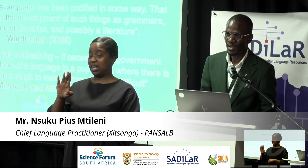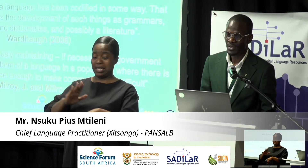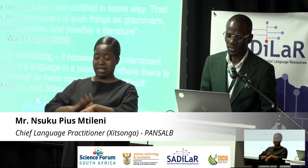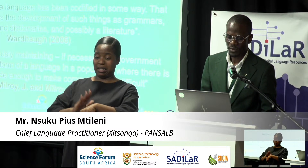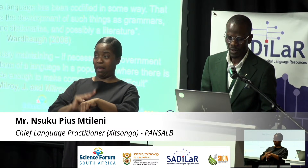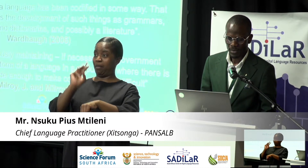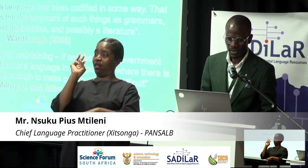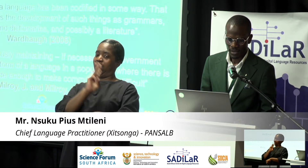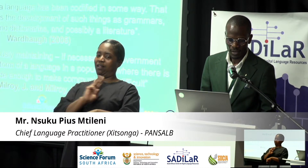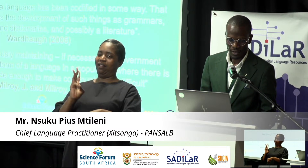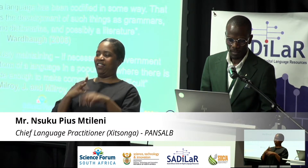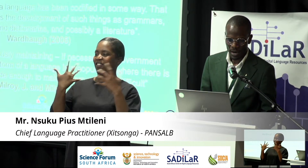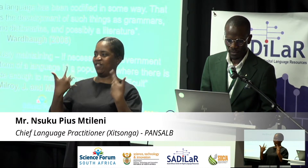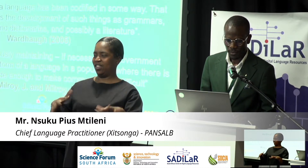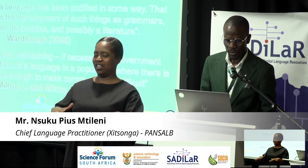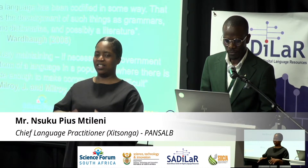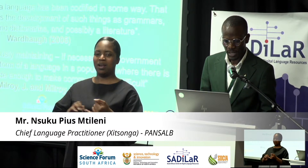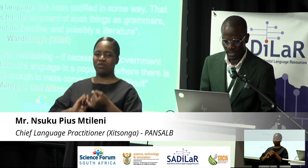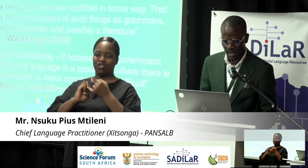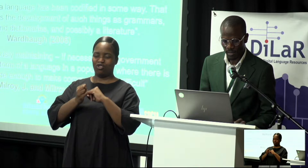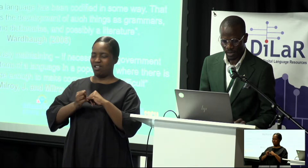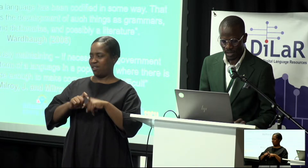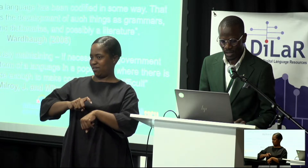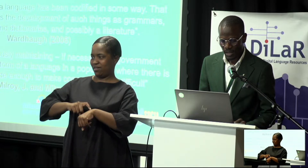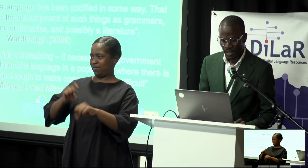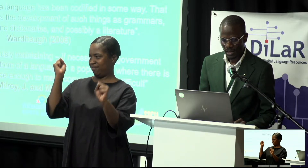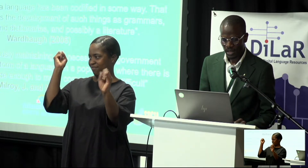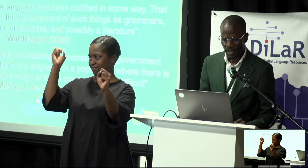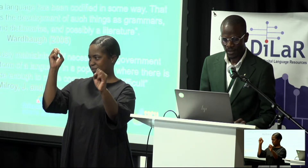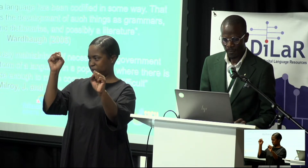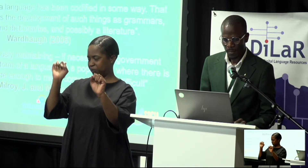time, so I'll be mindful of my time.